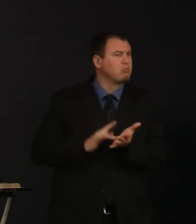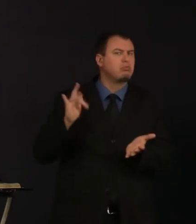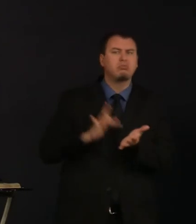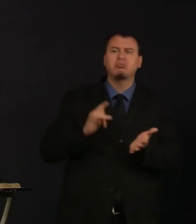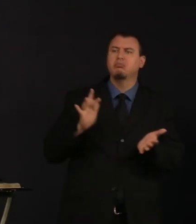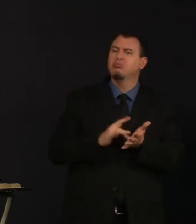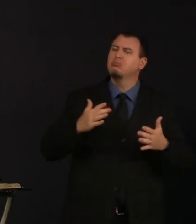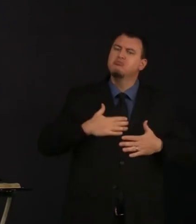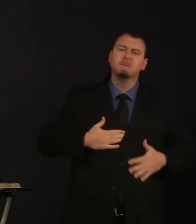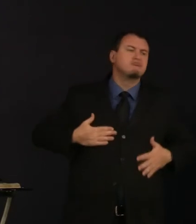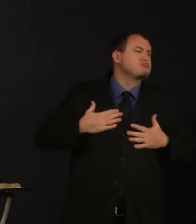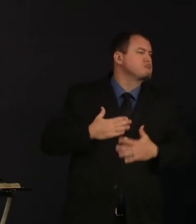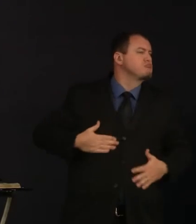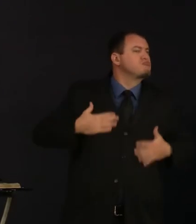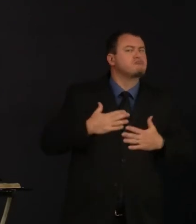you don't have to